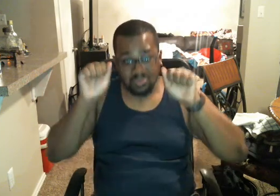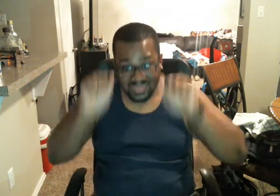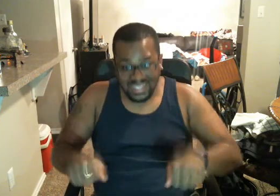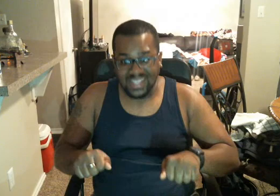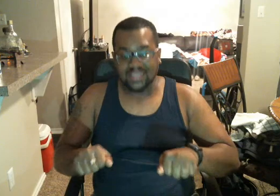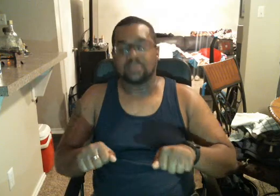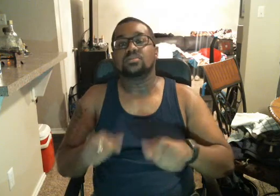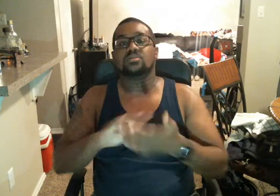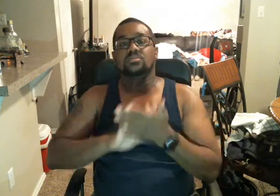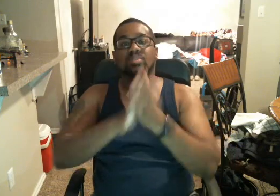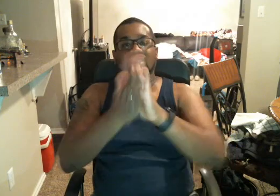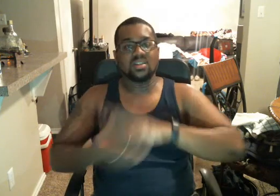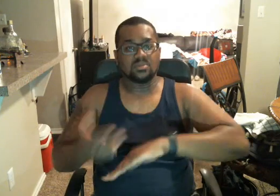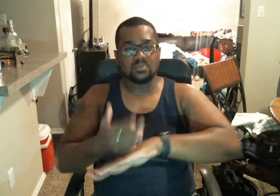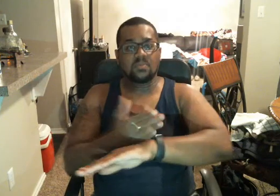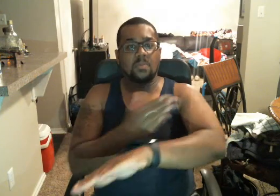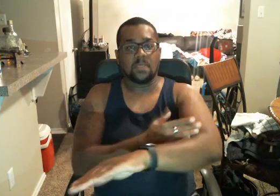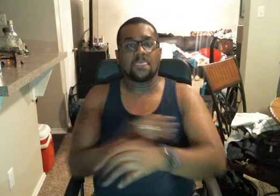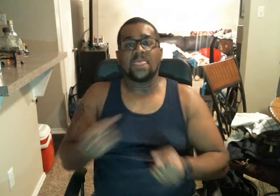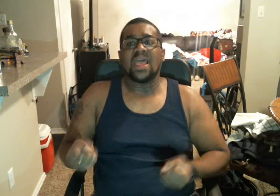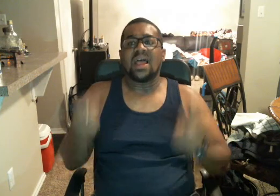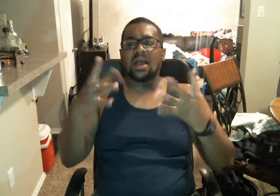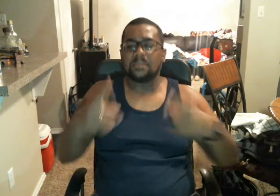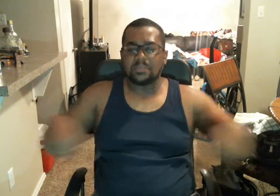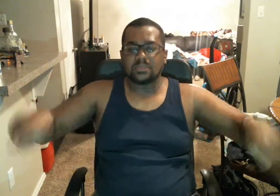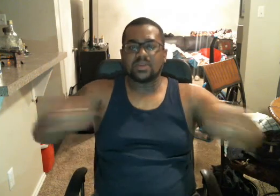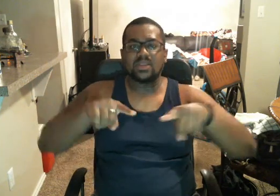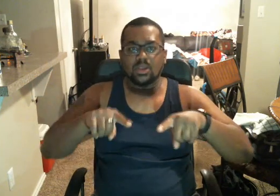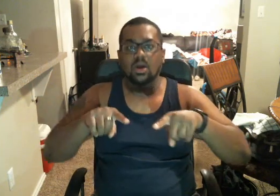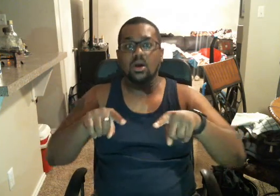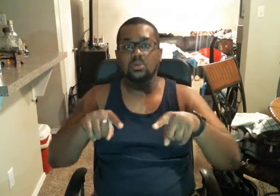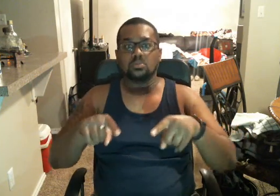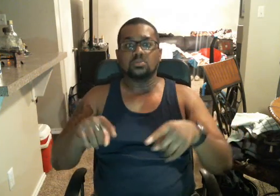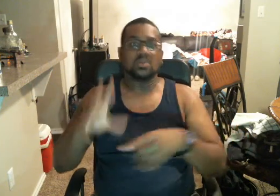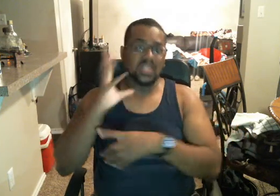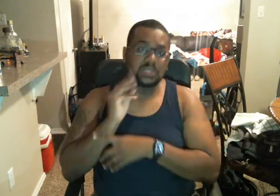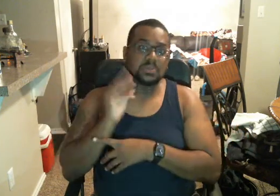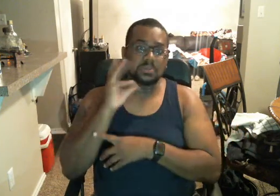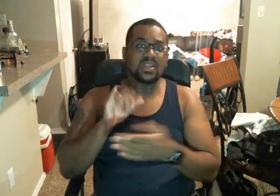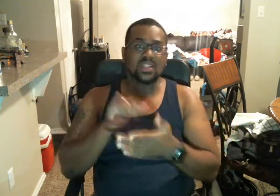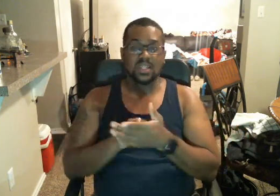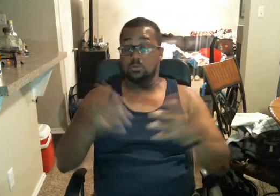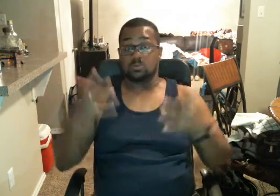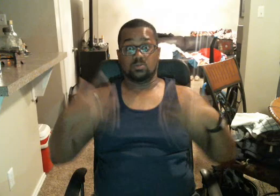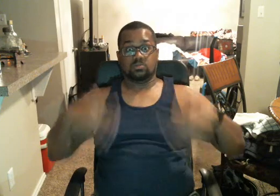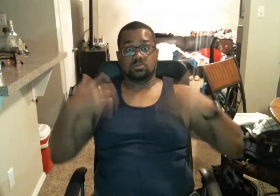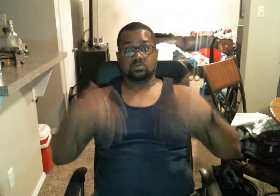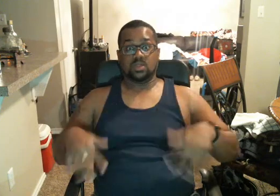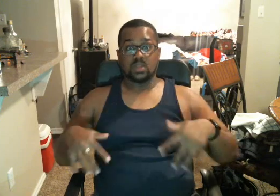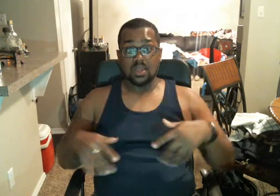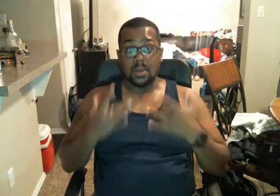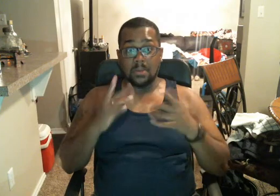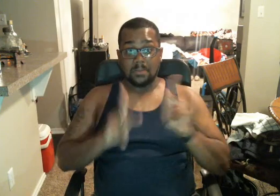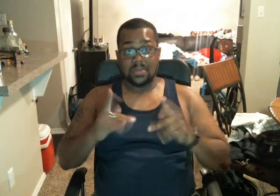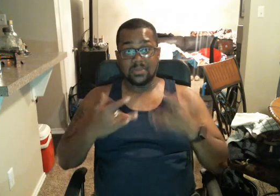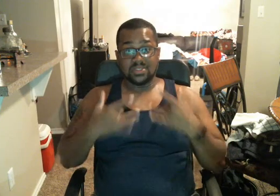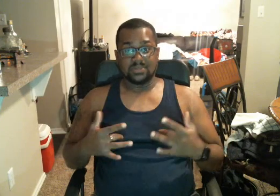with a mental health issue like I'm talking? Whoa, that was like, people usually this is the way it is. Hands